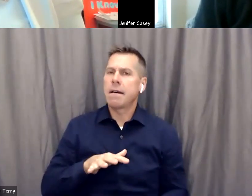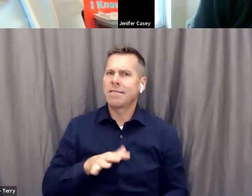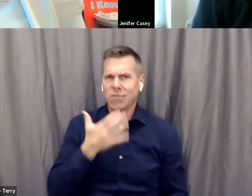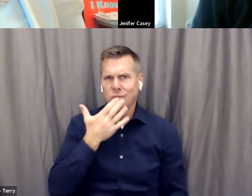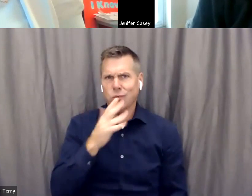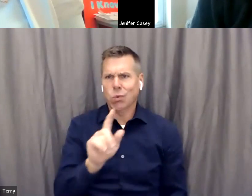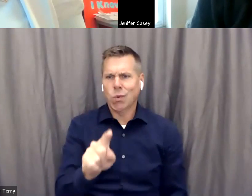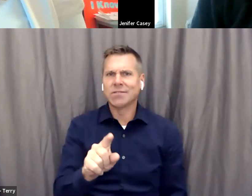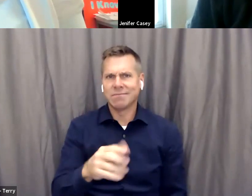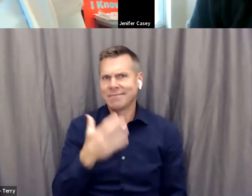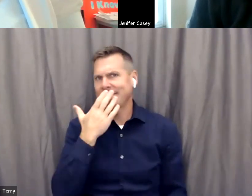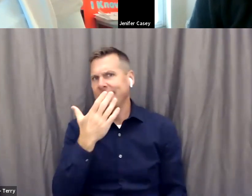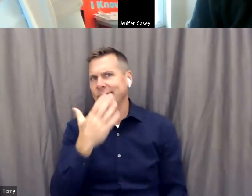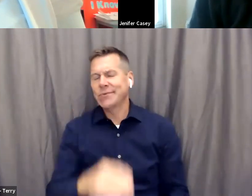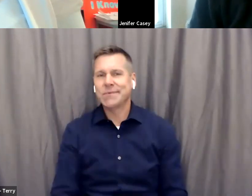Jennifer.